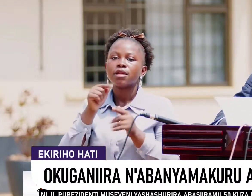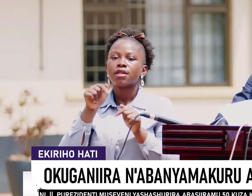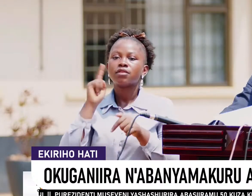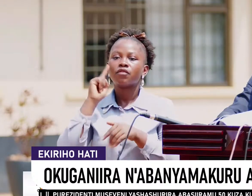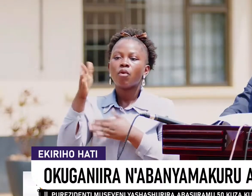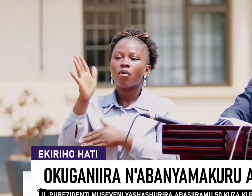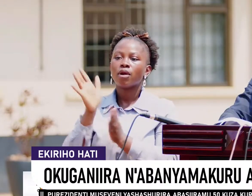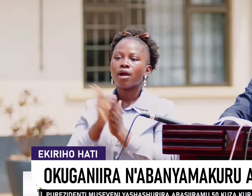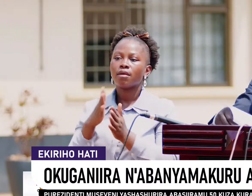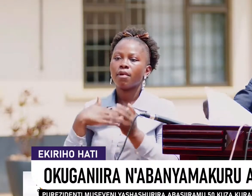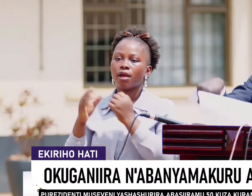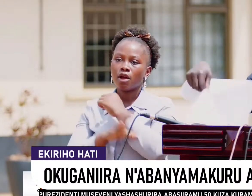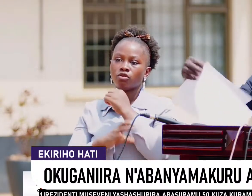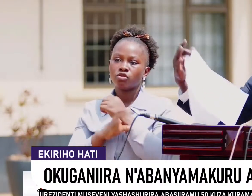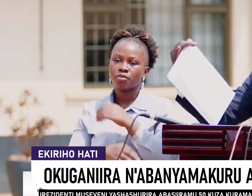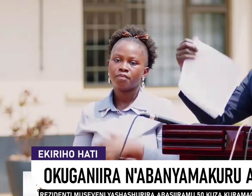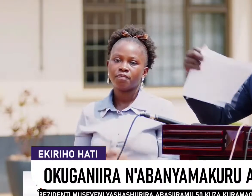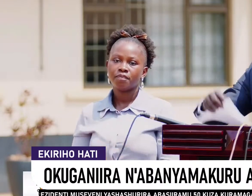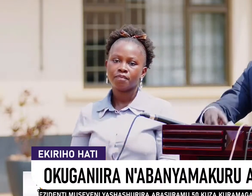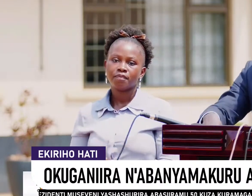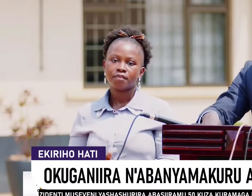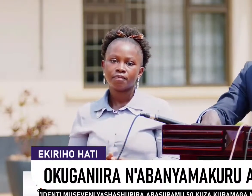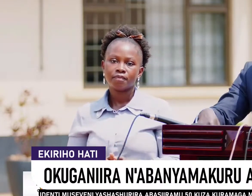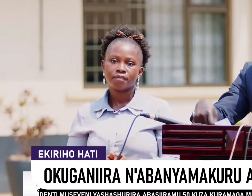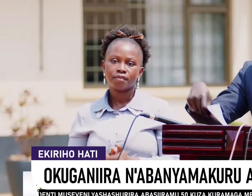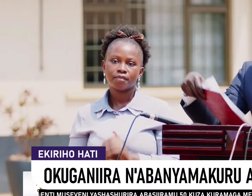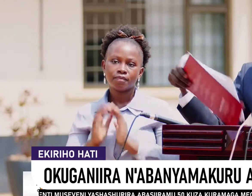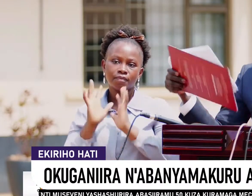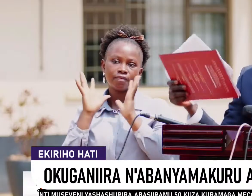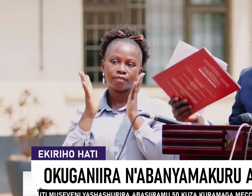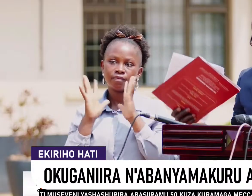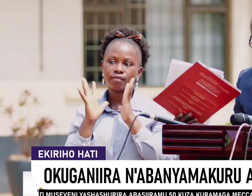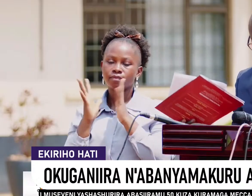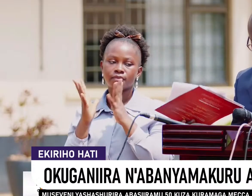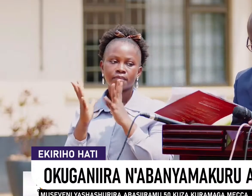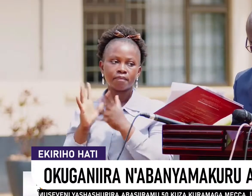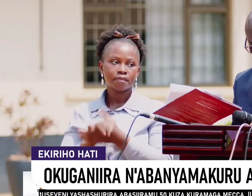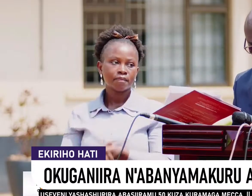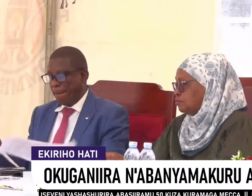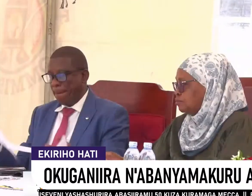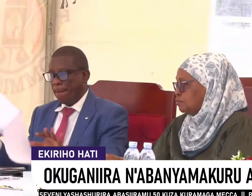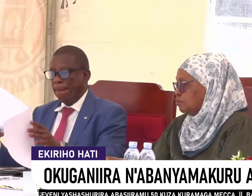say this for God and my country.